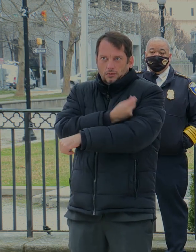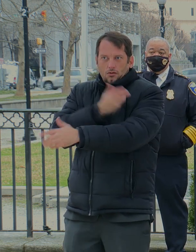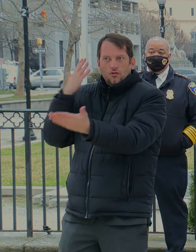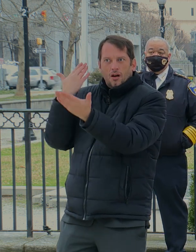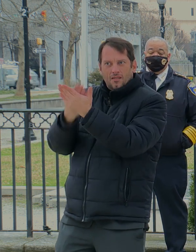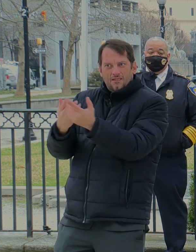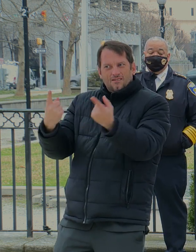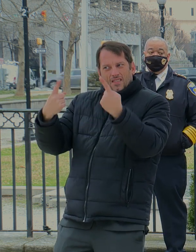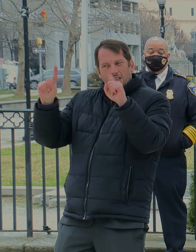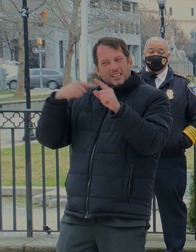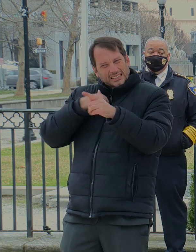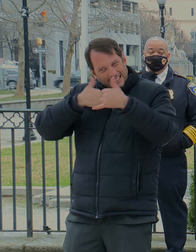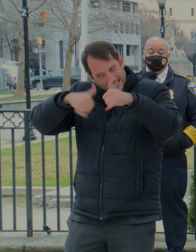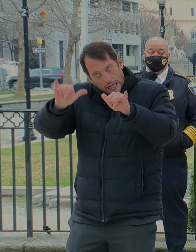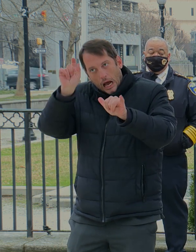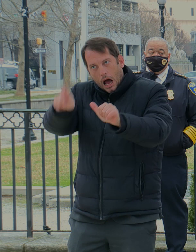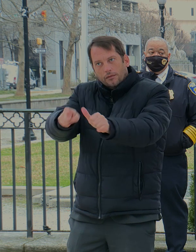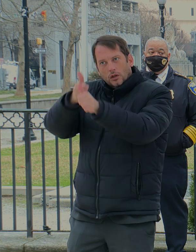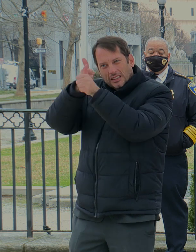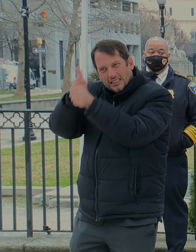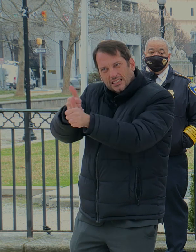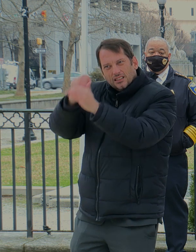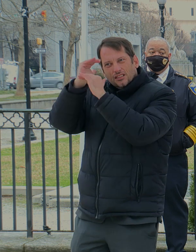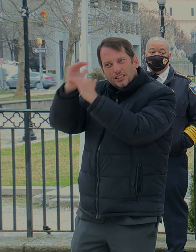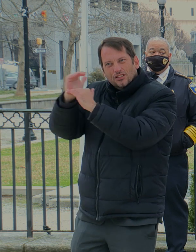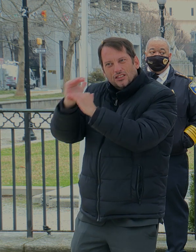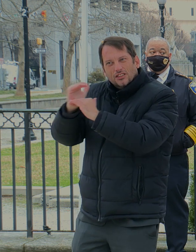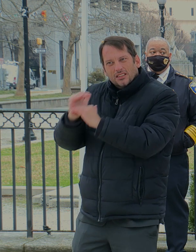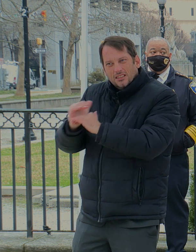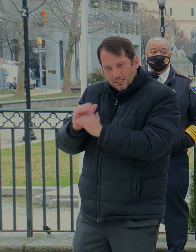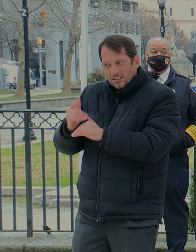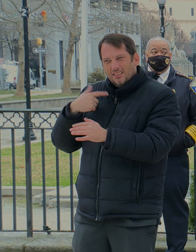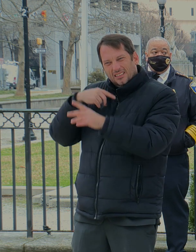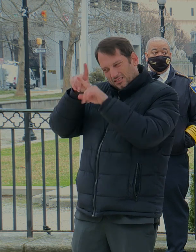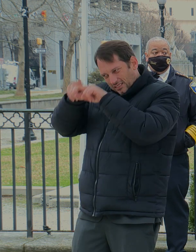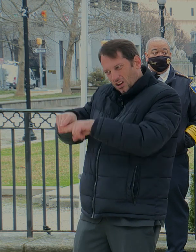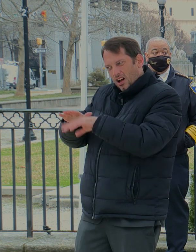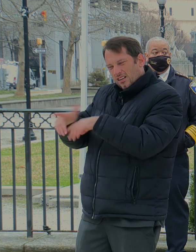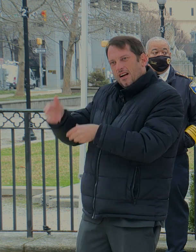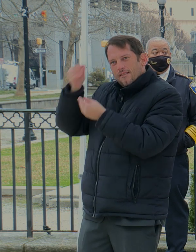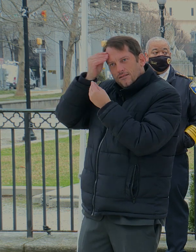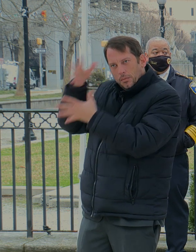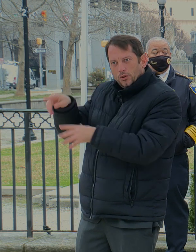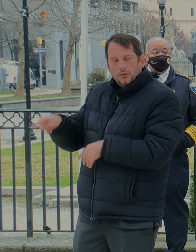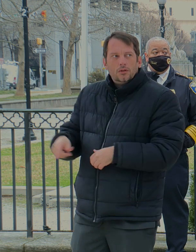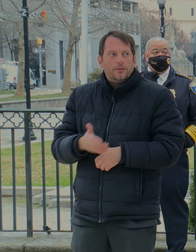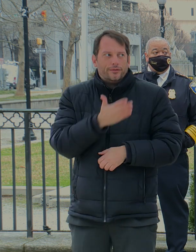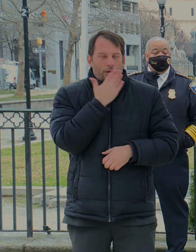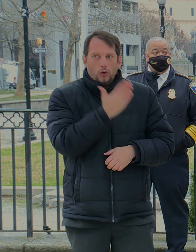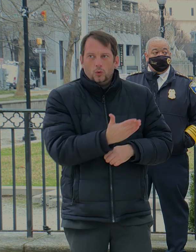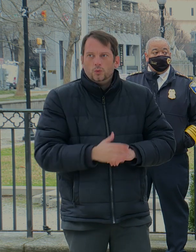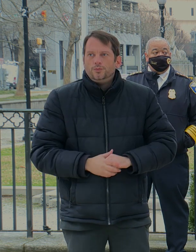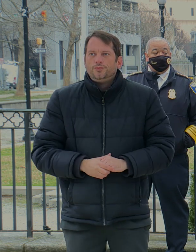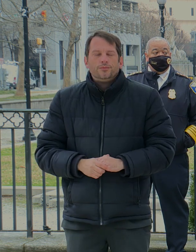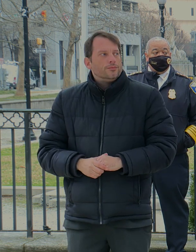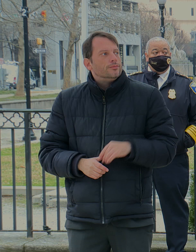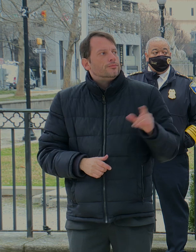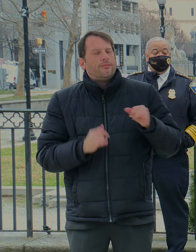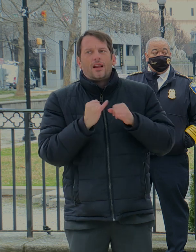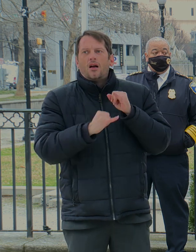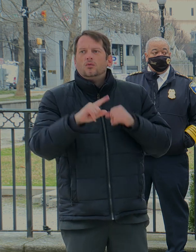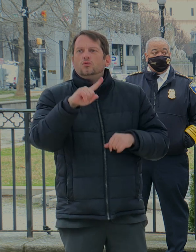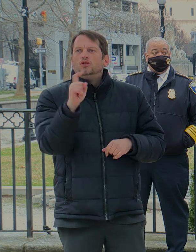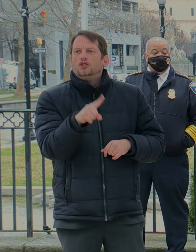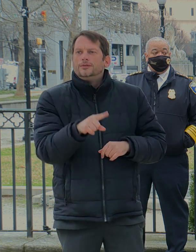restrictions. Health data only. Thank you, sir. Next question. Yes, ma'am. For the health commissioner as well, can you